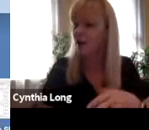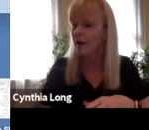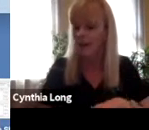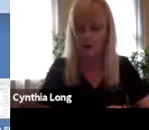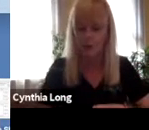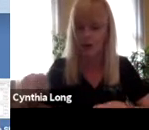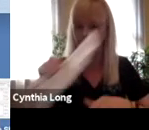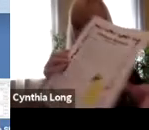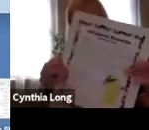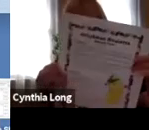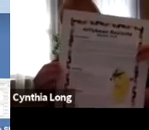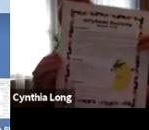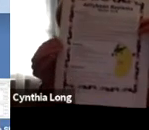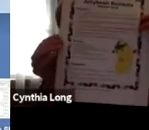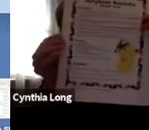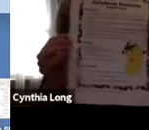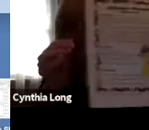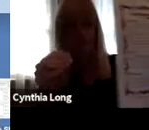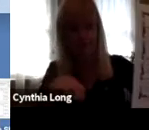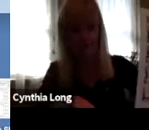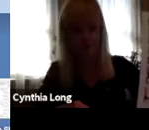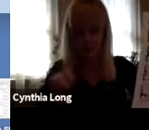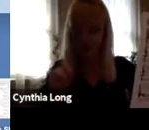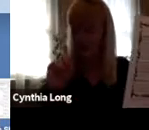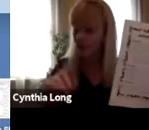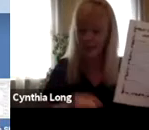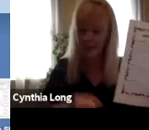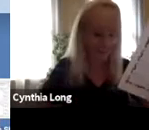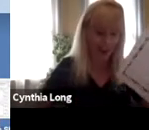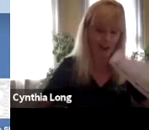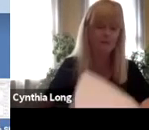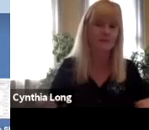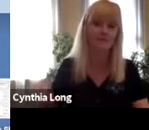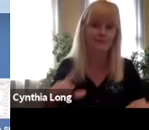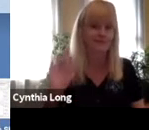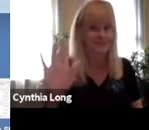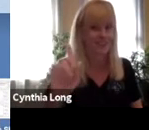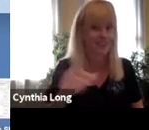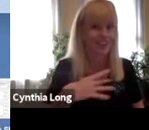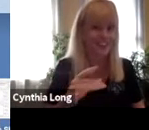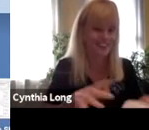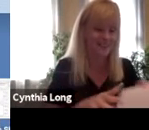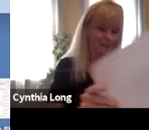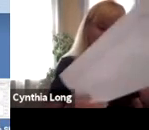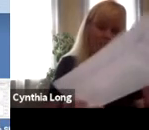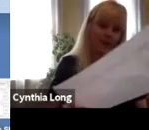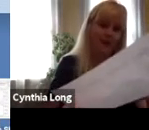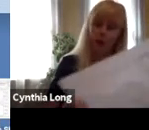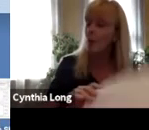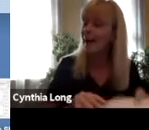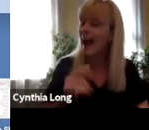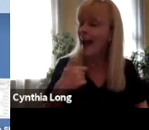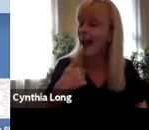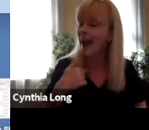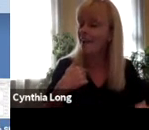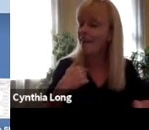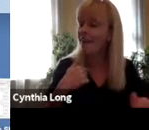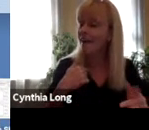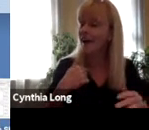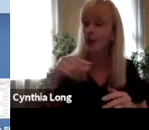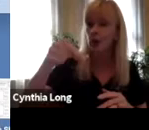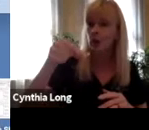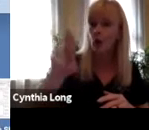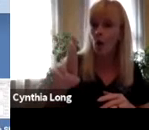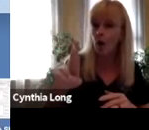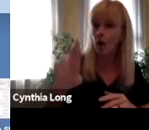sure. Okay, we have the complete directions. Not only that, you're going to like this. We